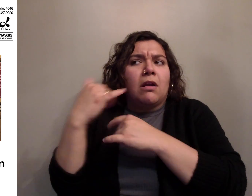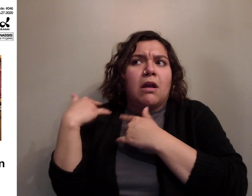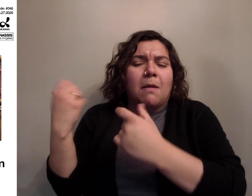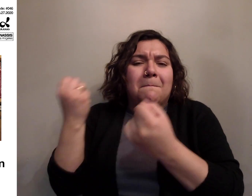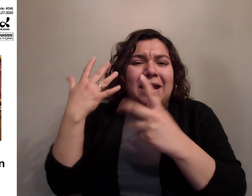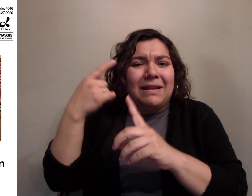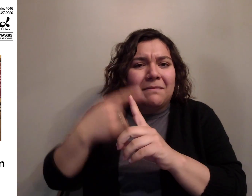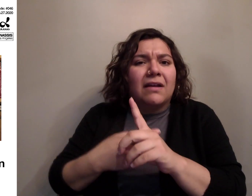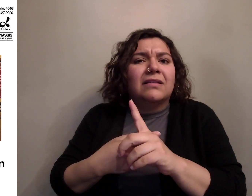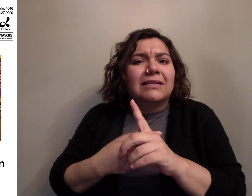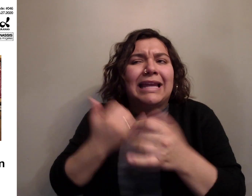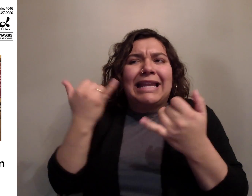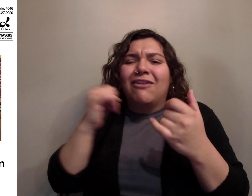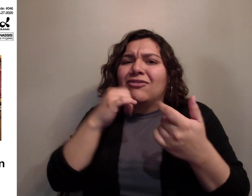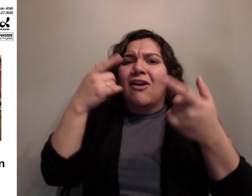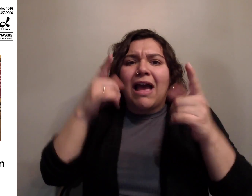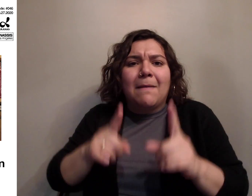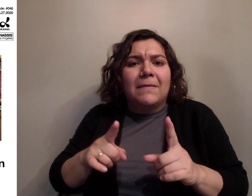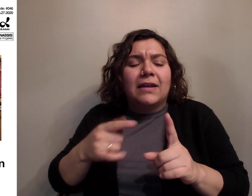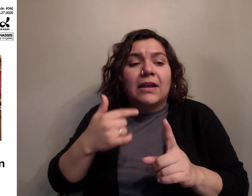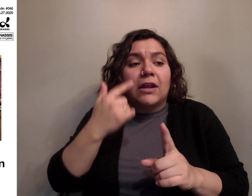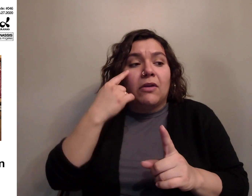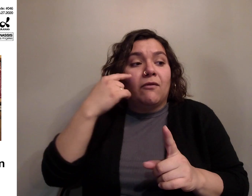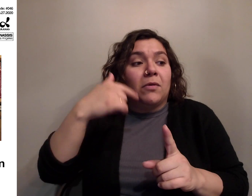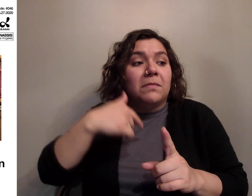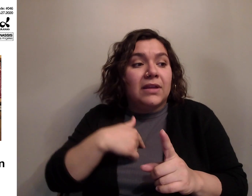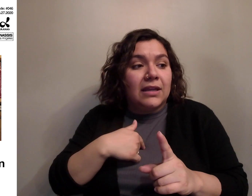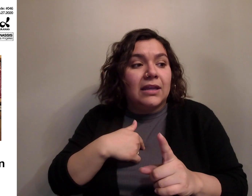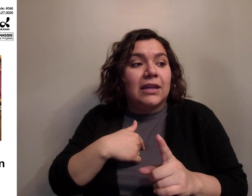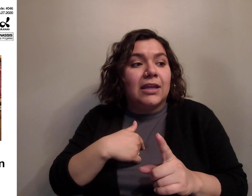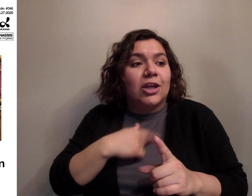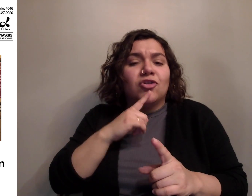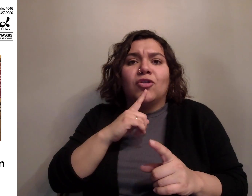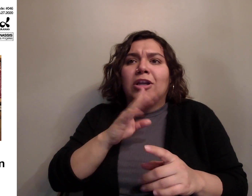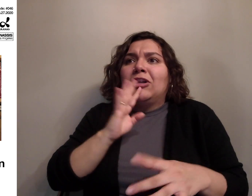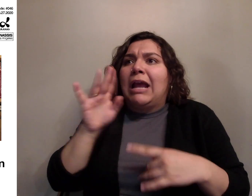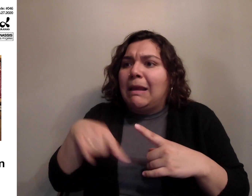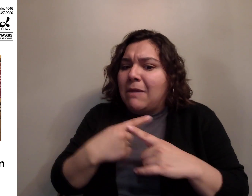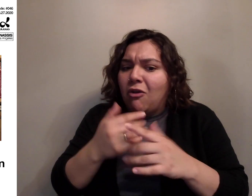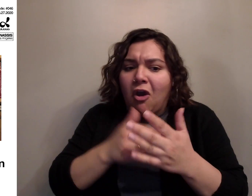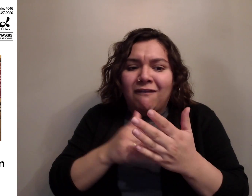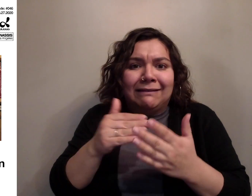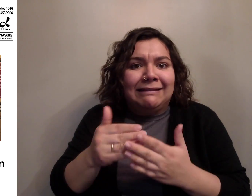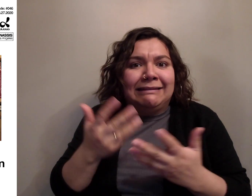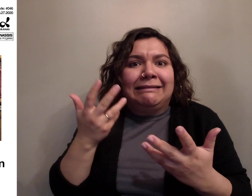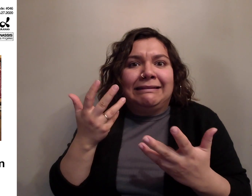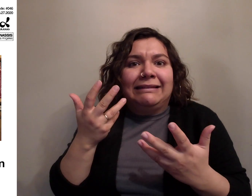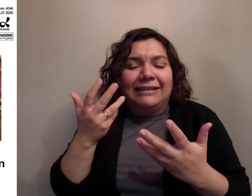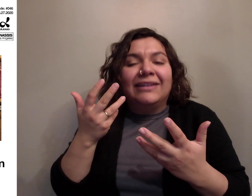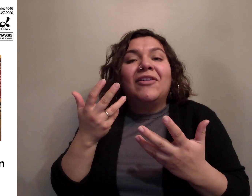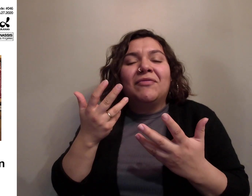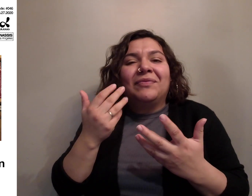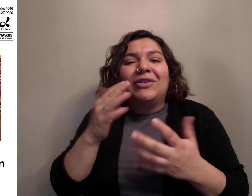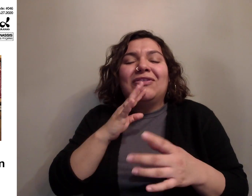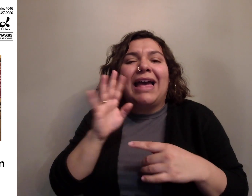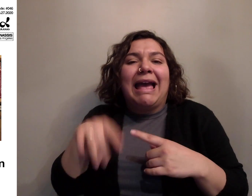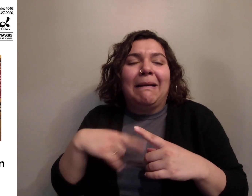had been working on for months and months was not going to happen, and to sort of bring it up